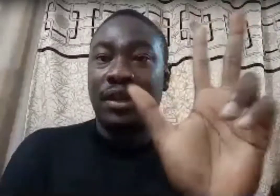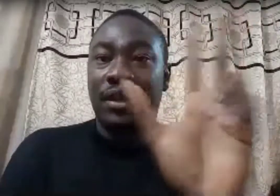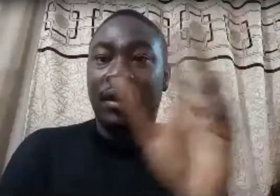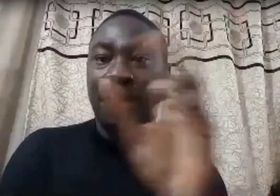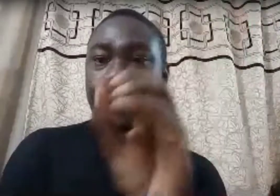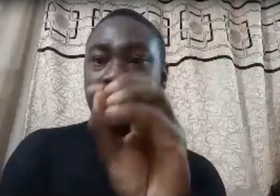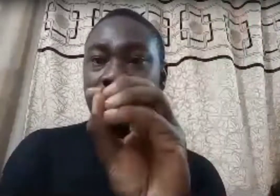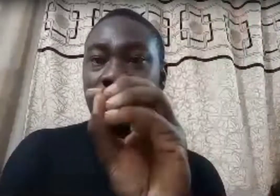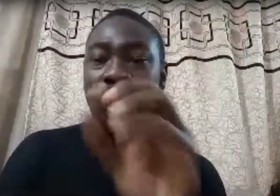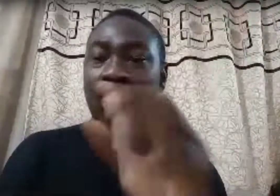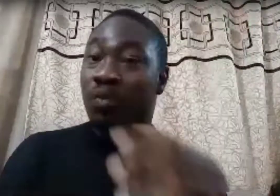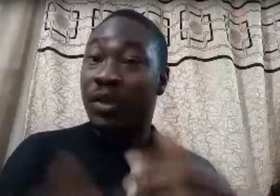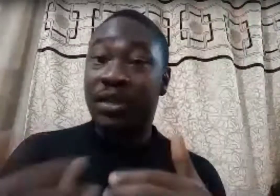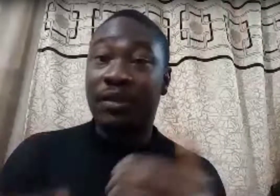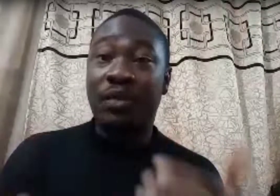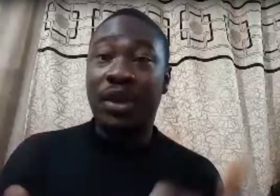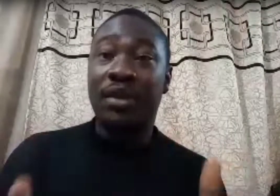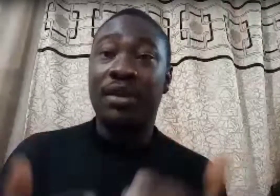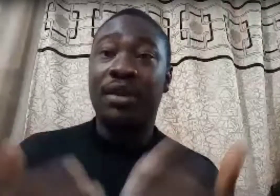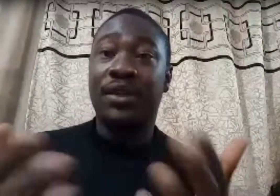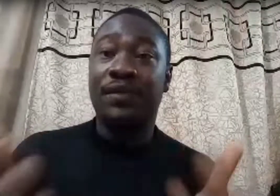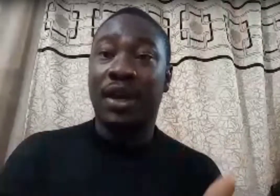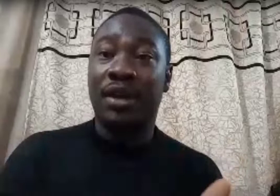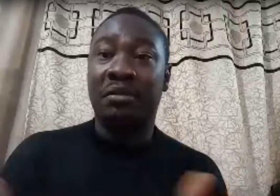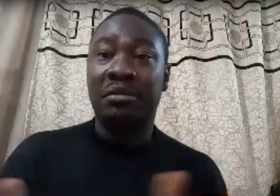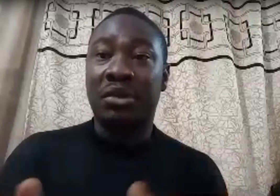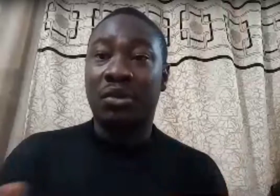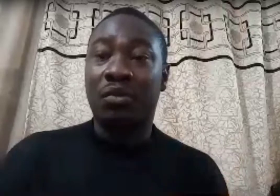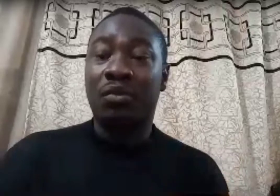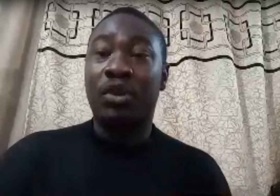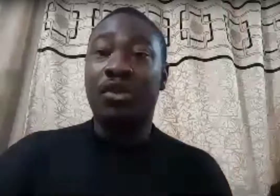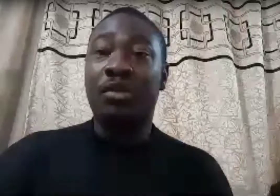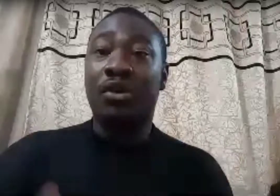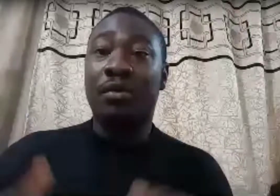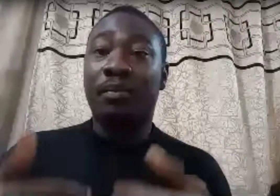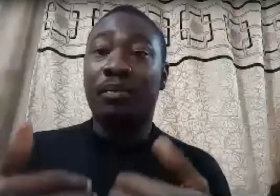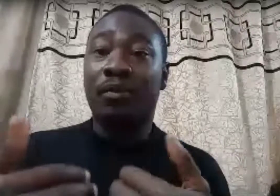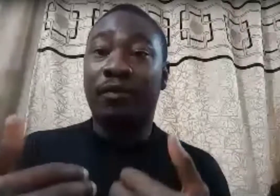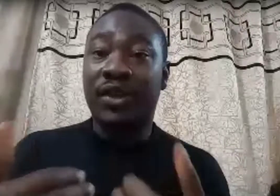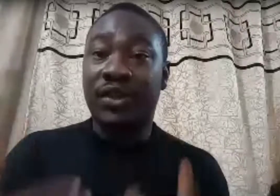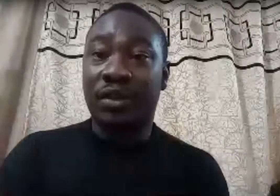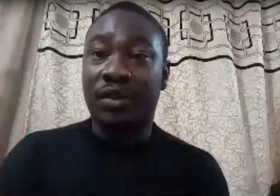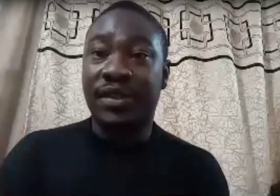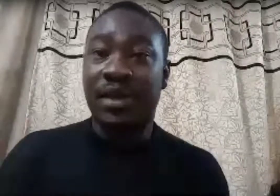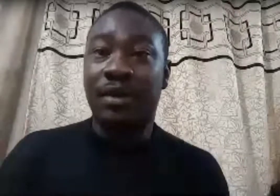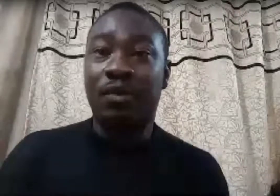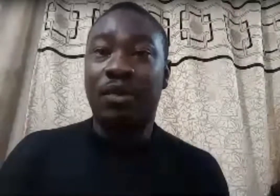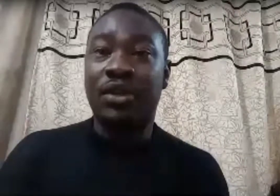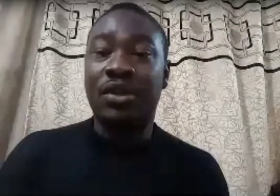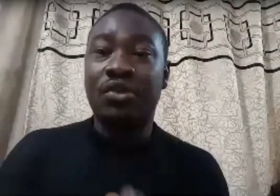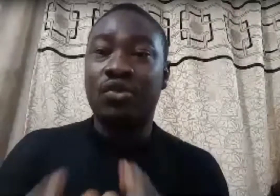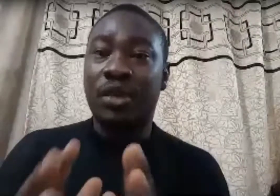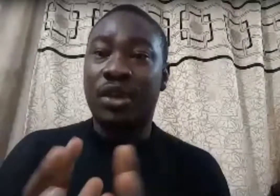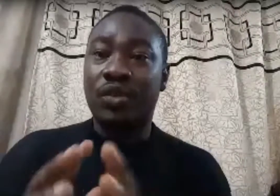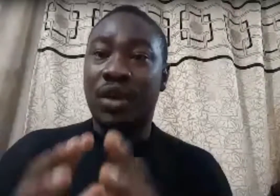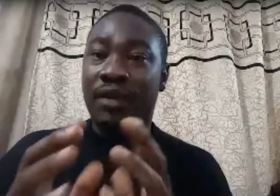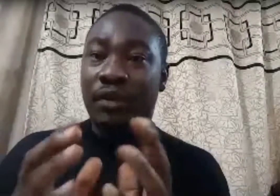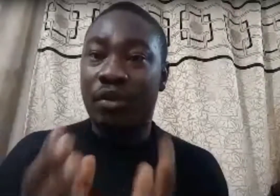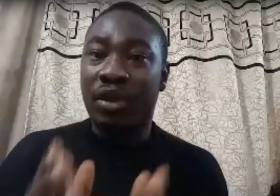way, it's fine. When you become a professional in sign language, you begin to carve your own niche and create your own style. But